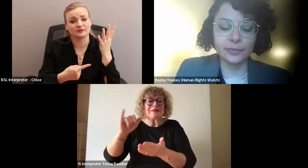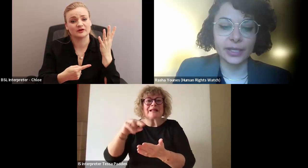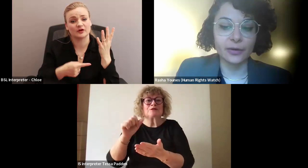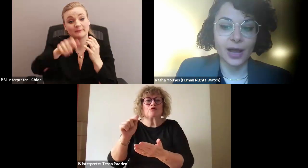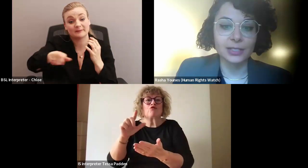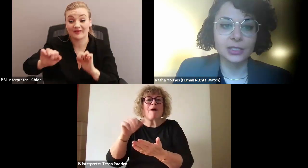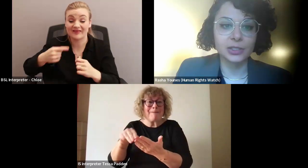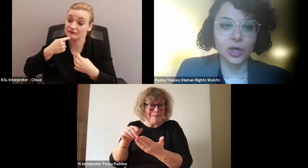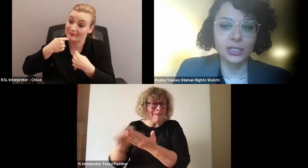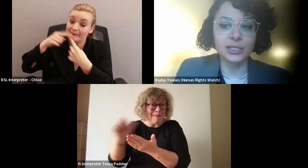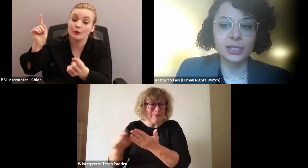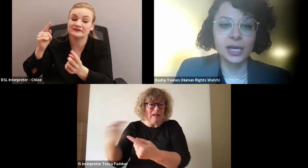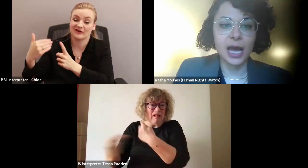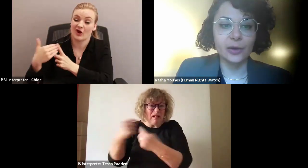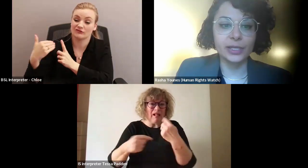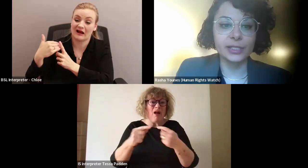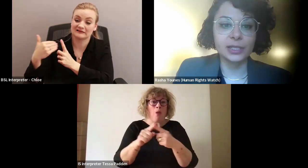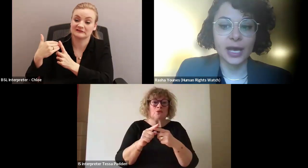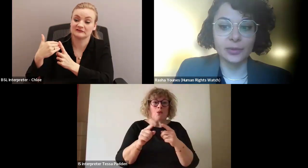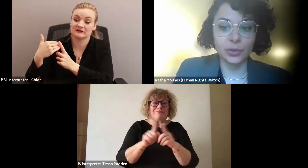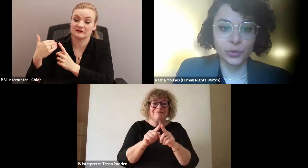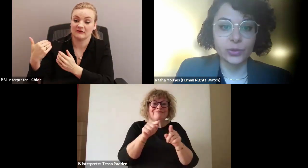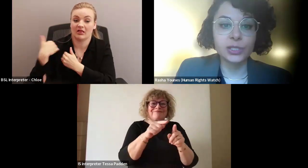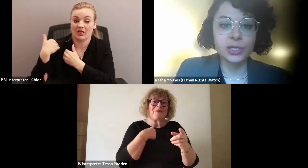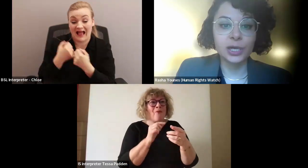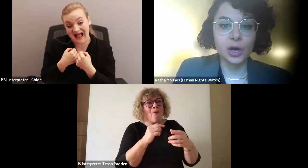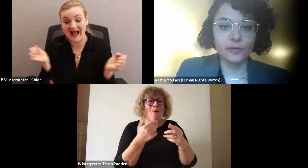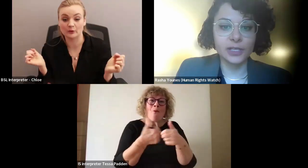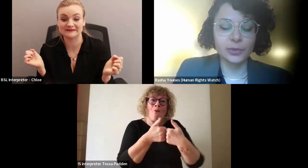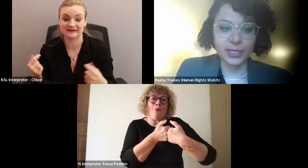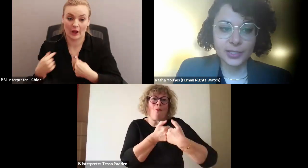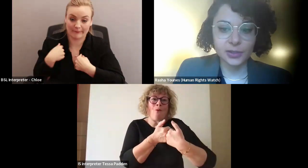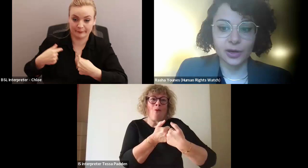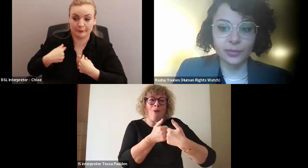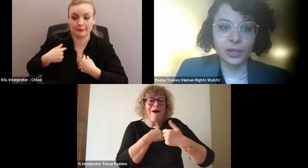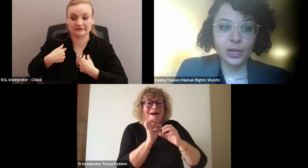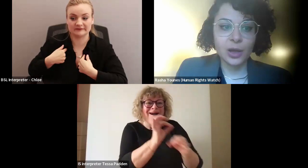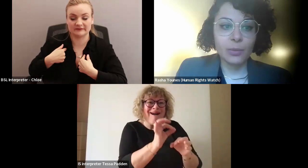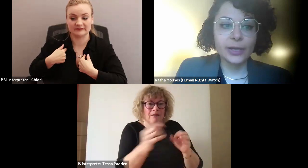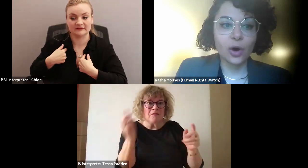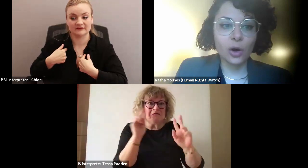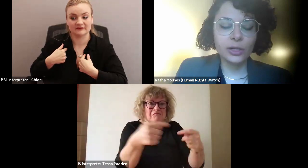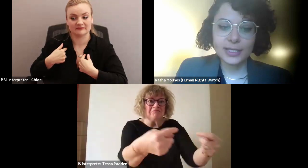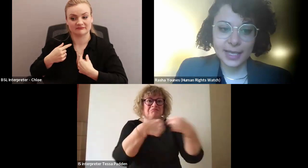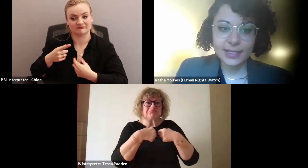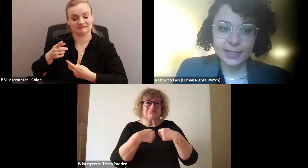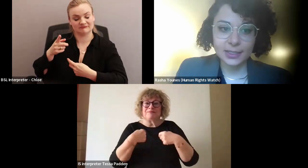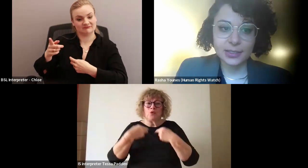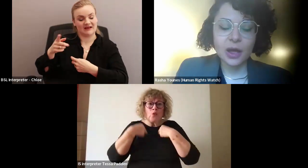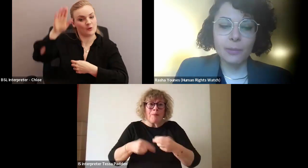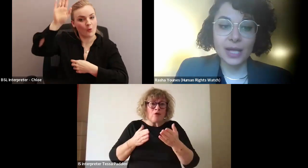reported being harassed, doxxed, outed, and abused on Facebook and Instagram. But in all